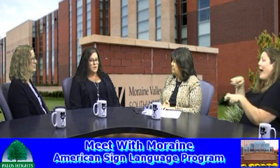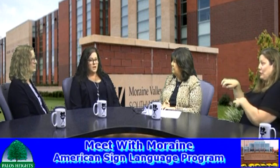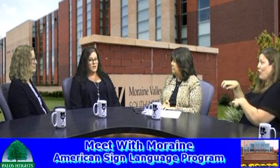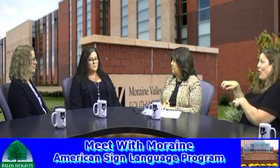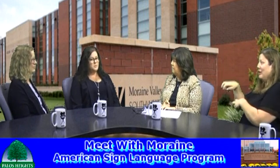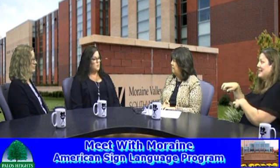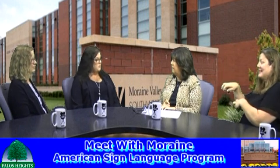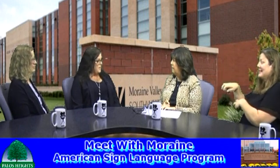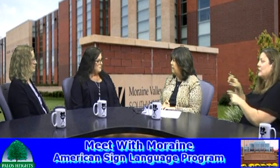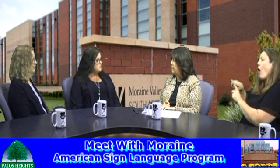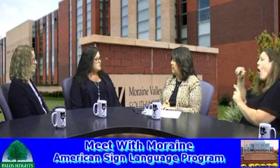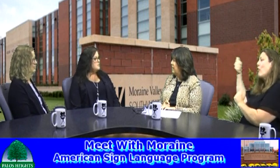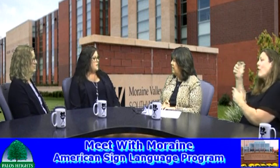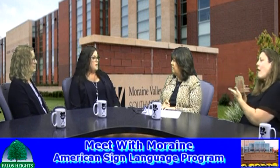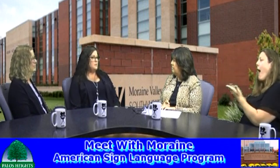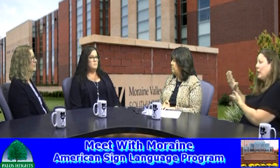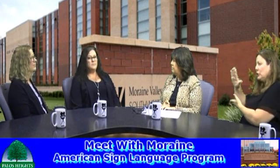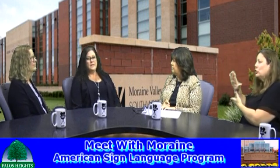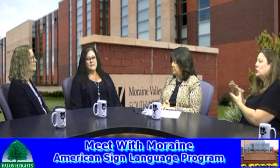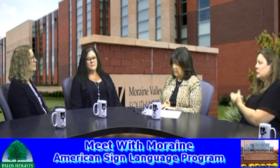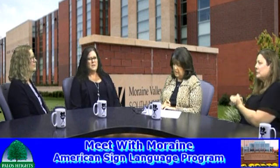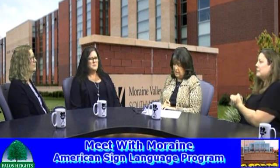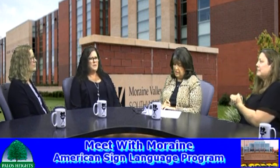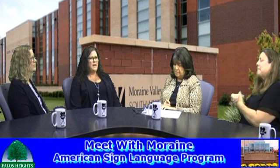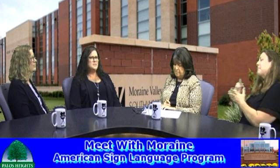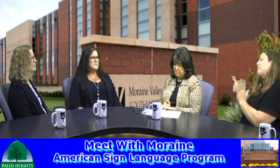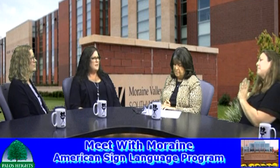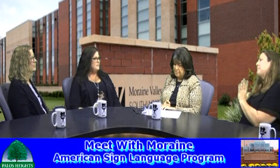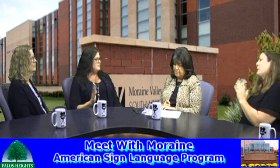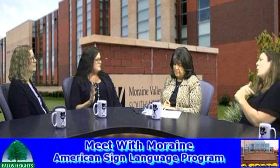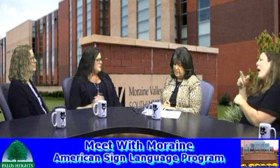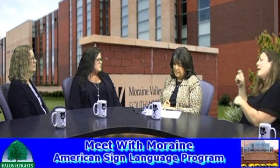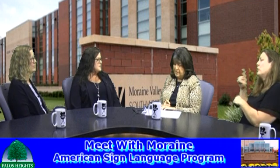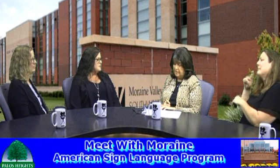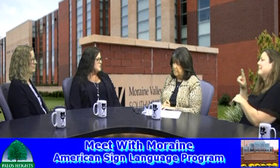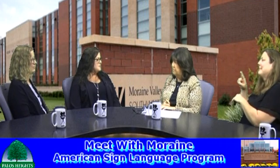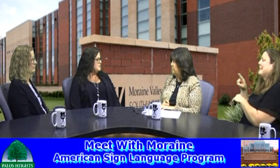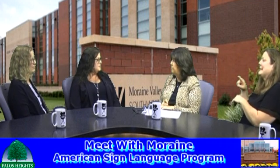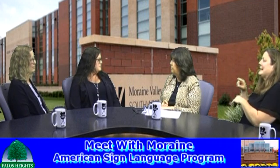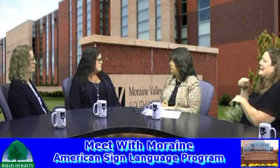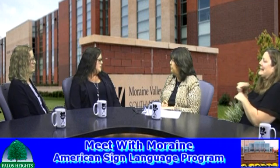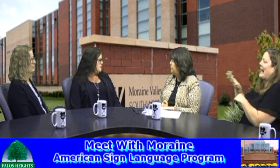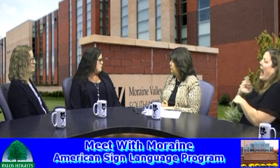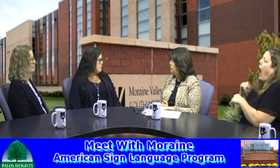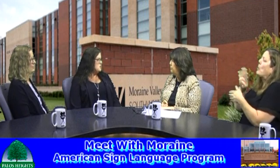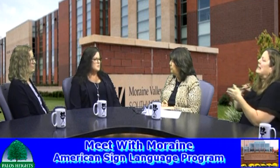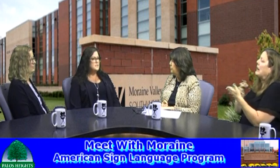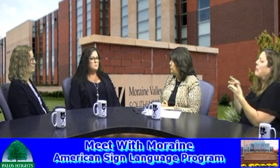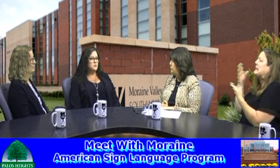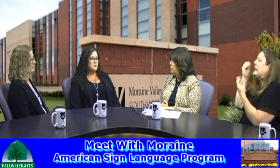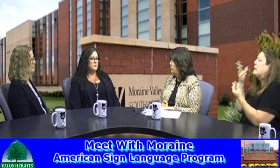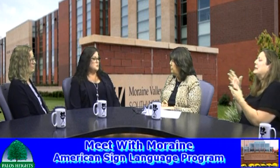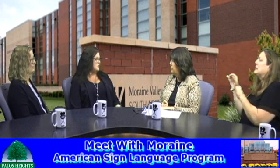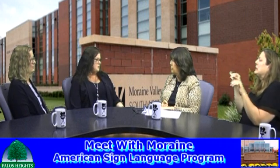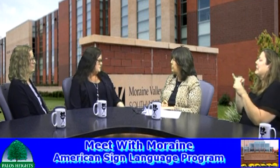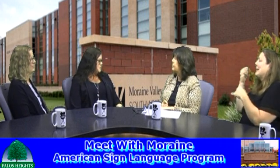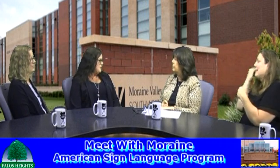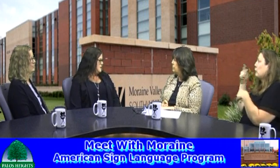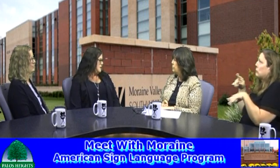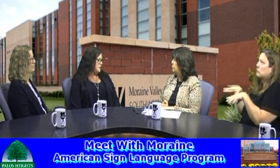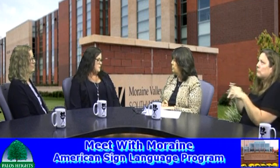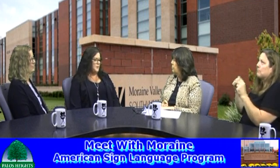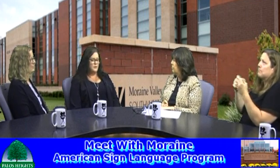transfer to other colleges. Sometimes we have to send, the syllabus and information similar to if you